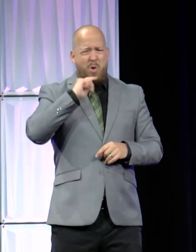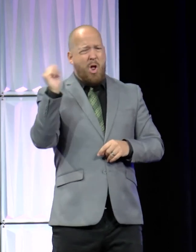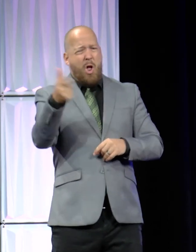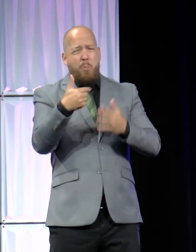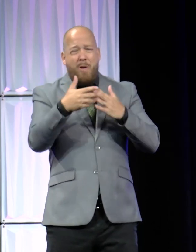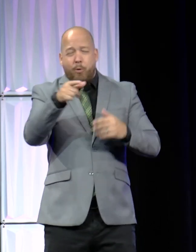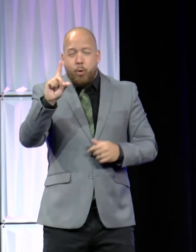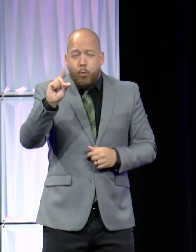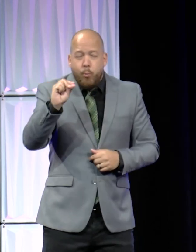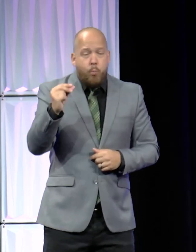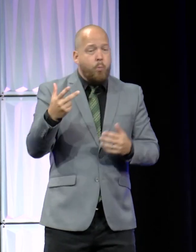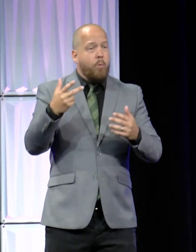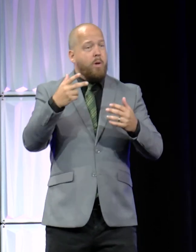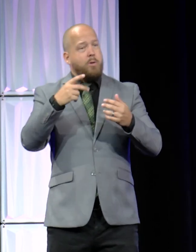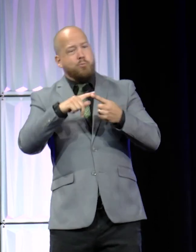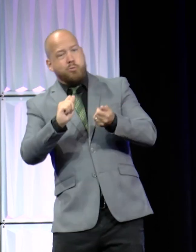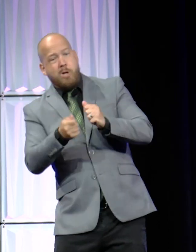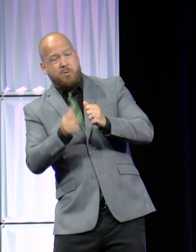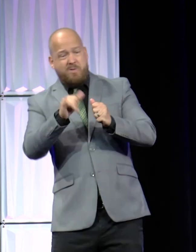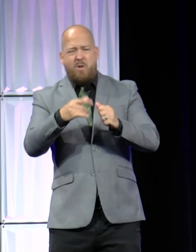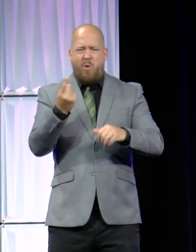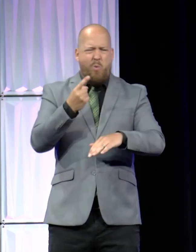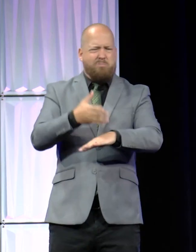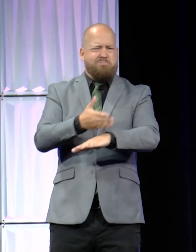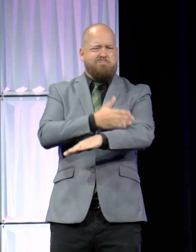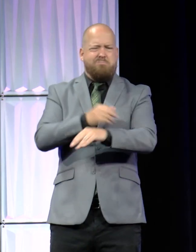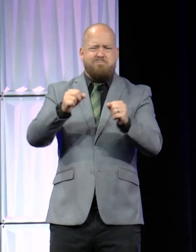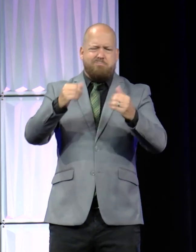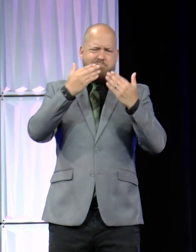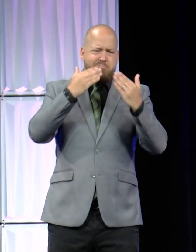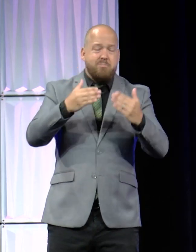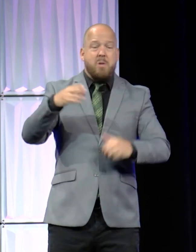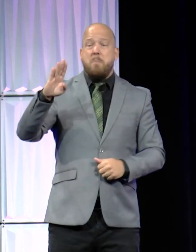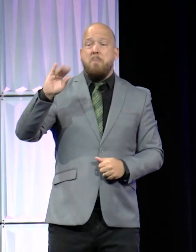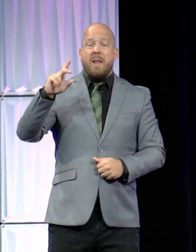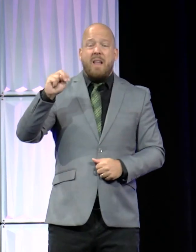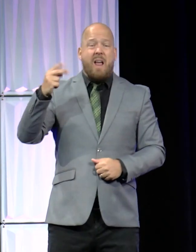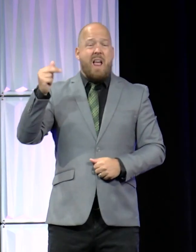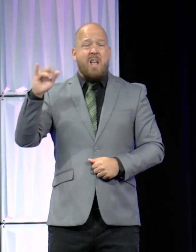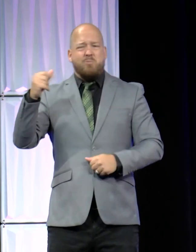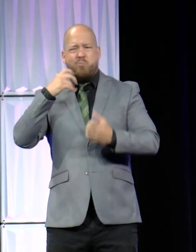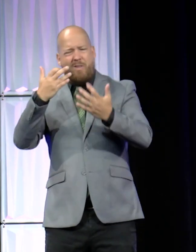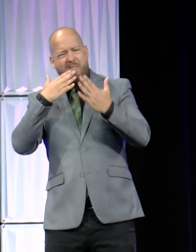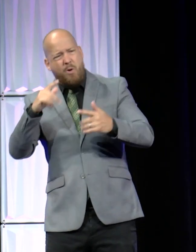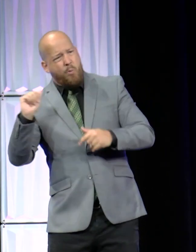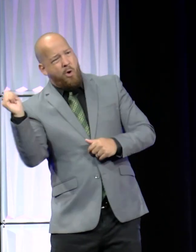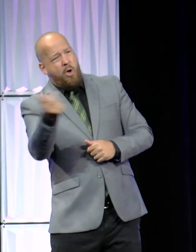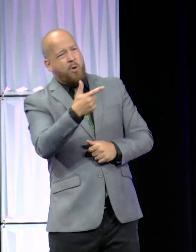administration appreciates what you do, and we stand beside you and humbly learn from you. Thank you.